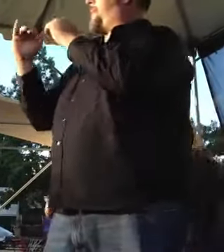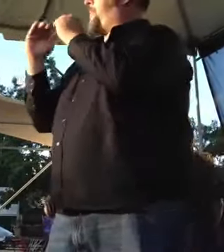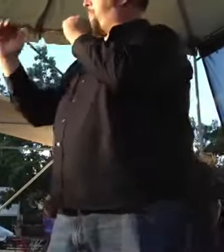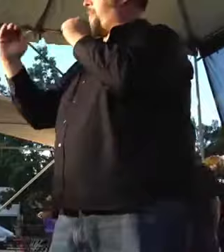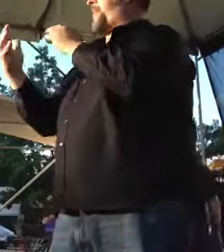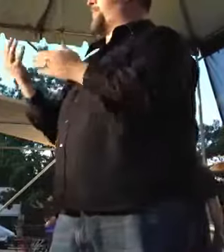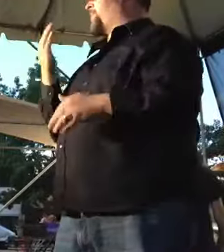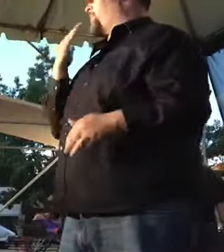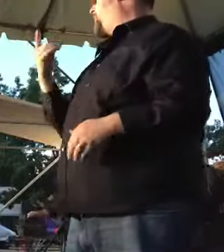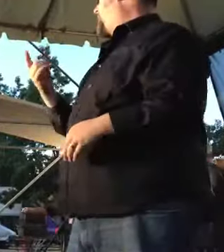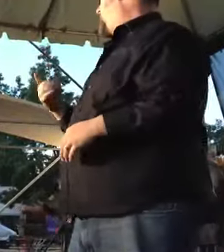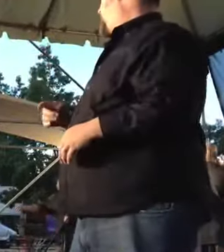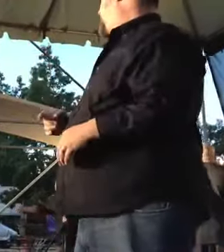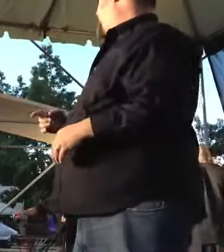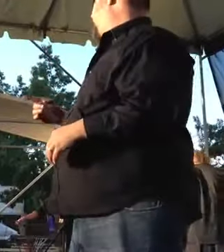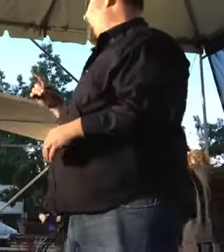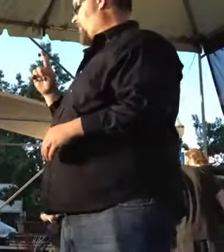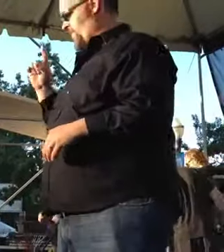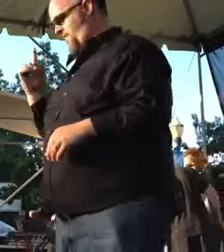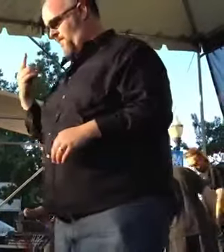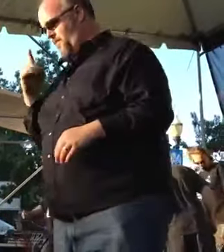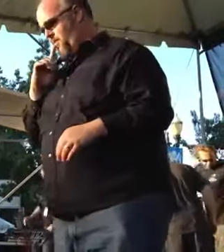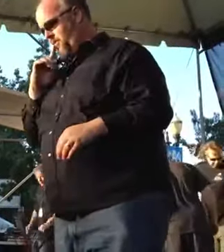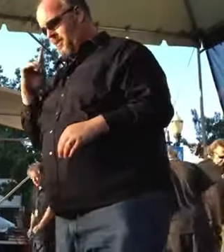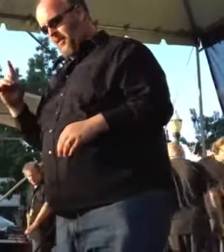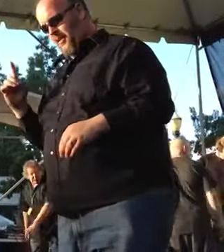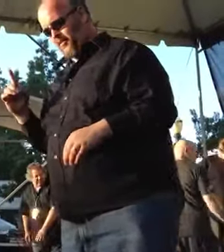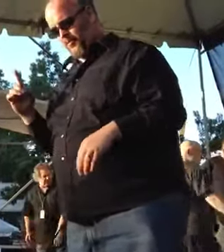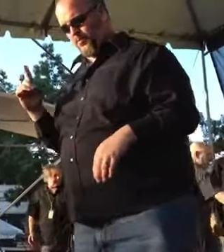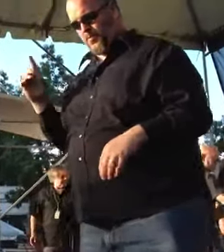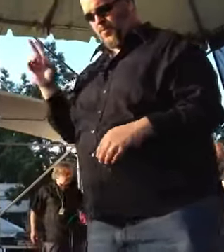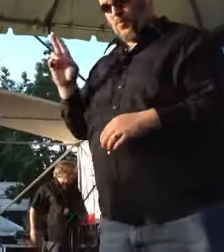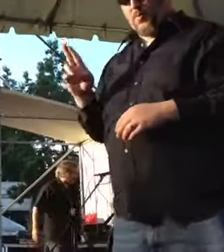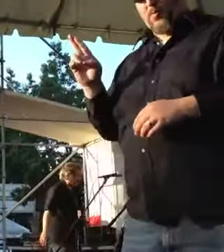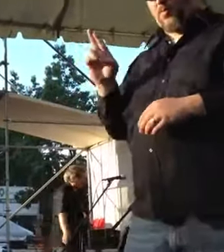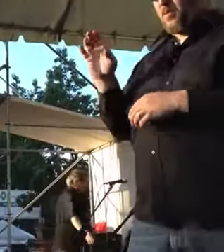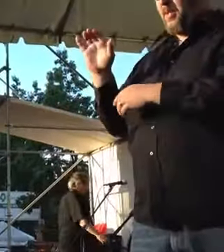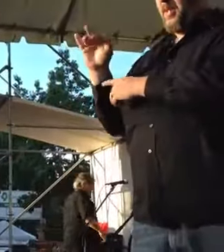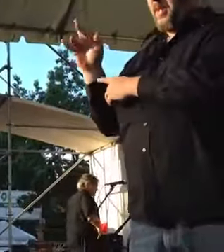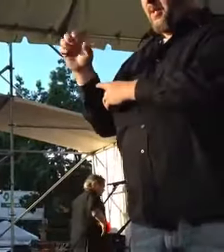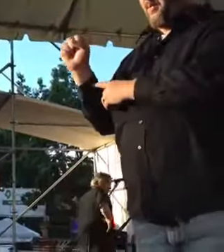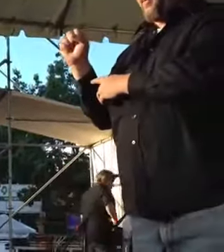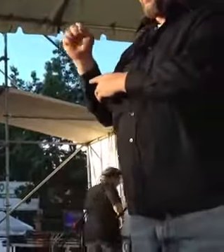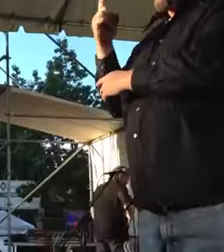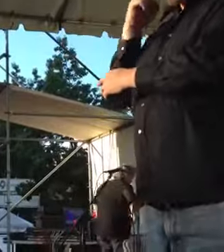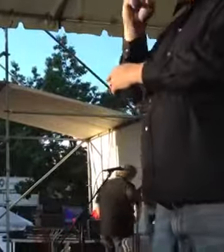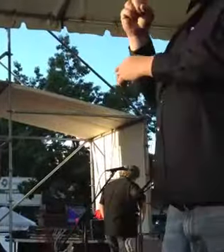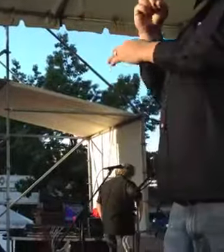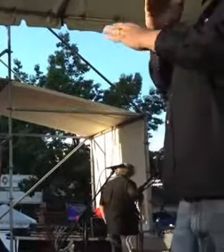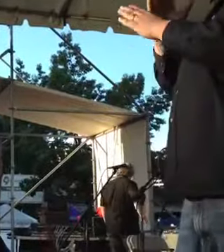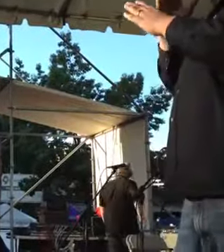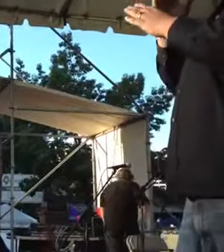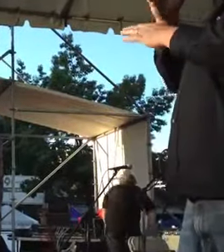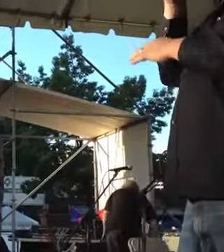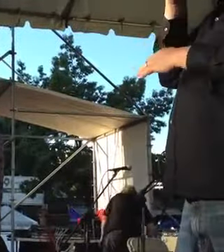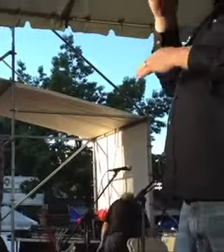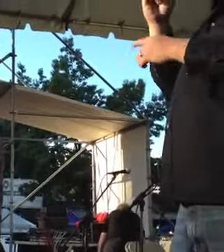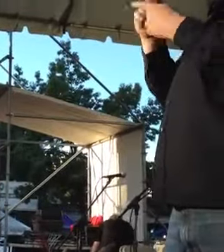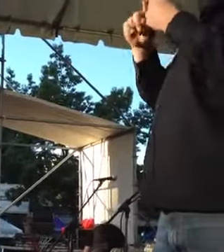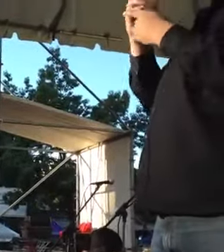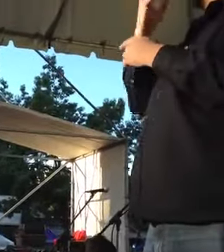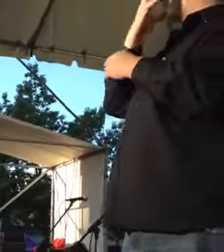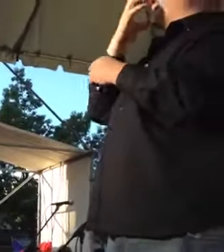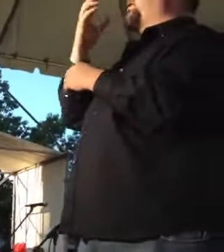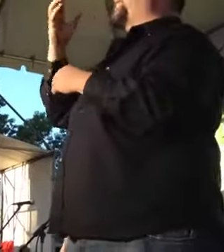know. And the first actual use of cannabis for an anesthetic, for knocking somebody out, the